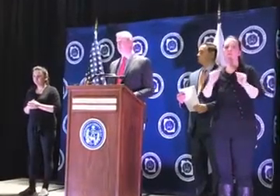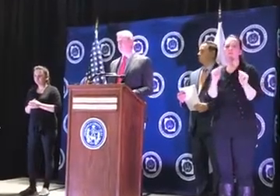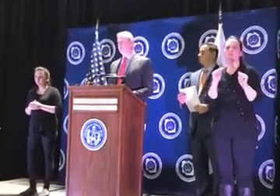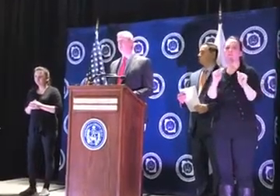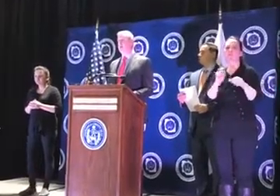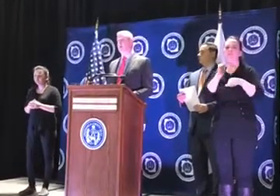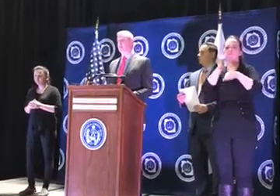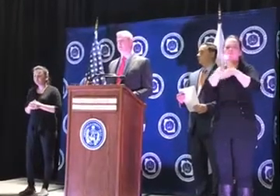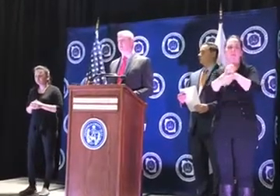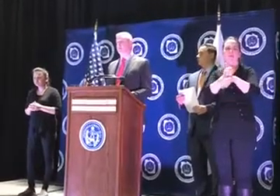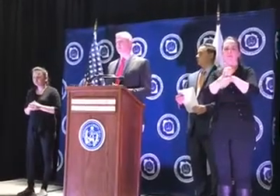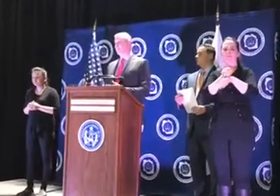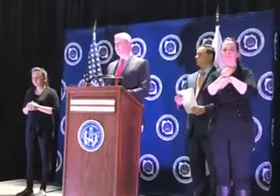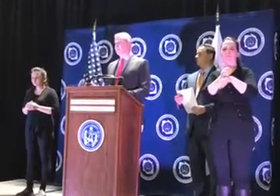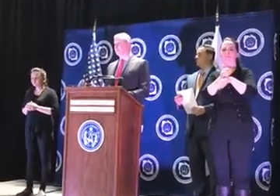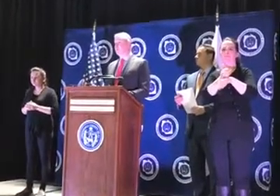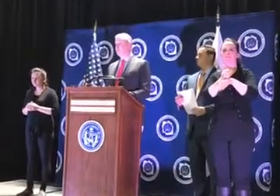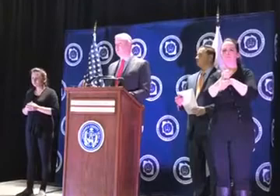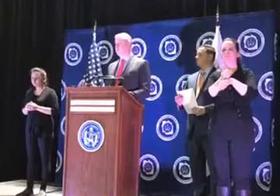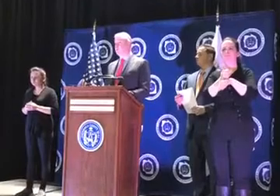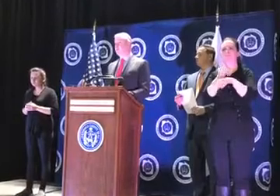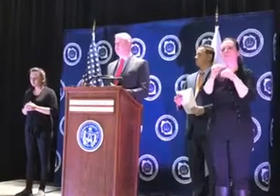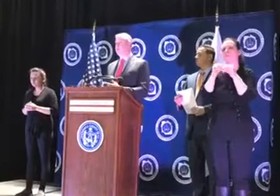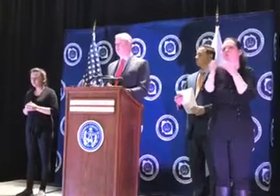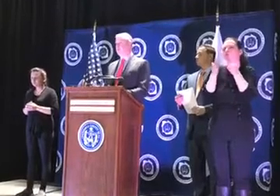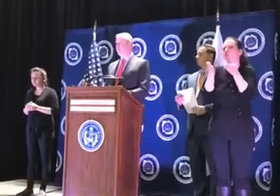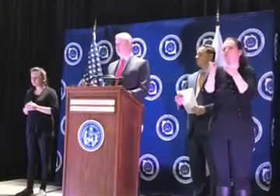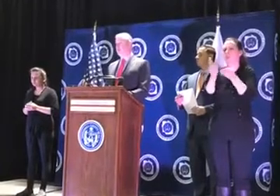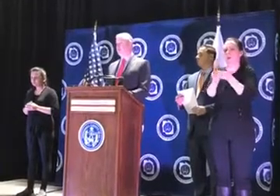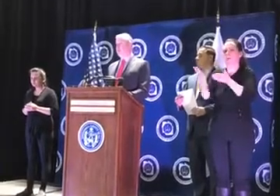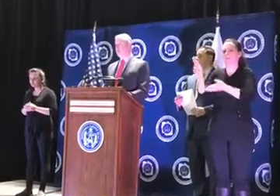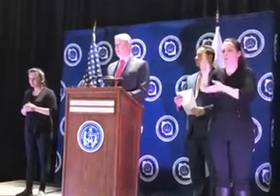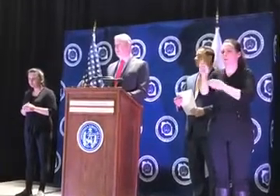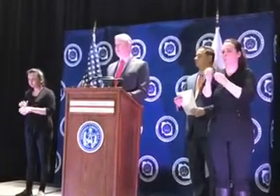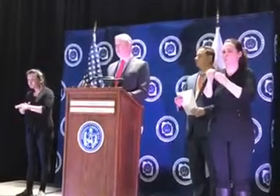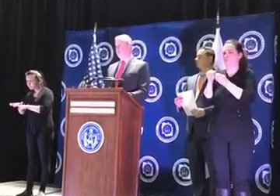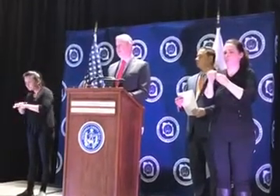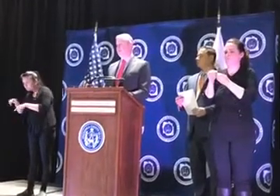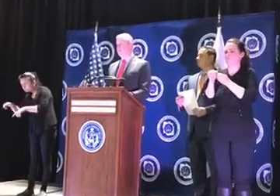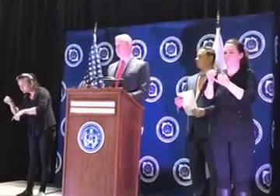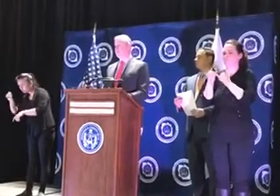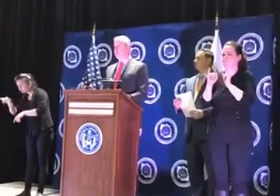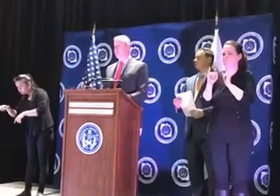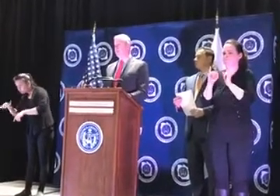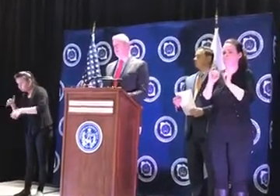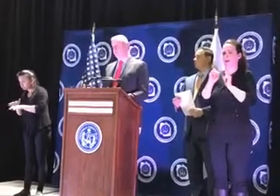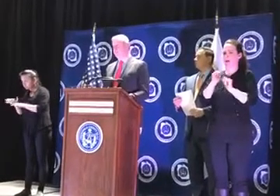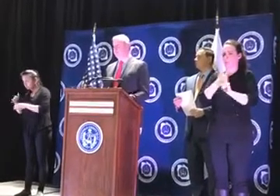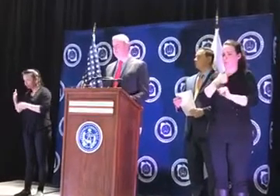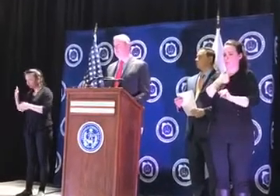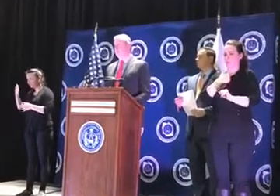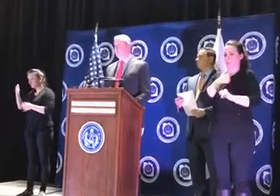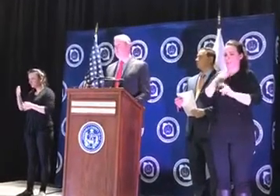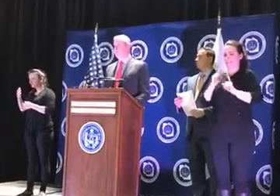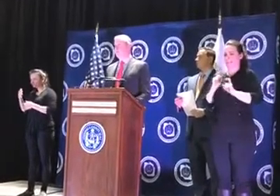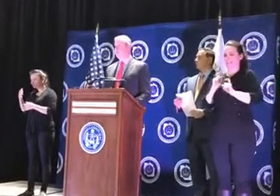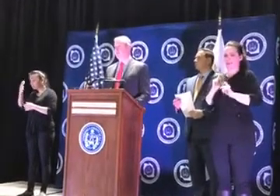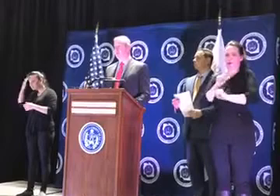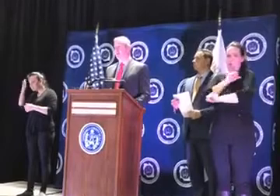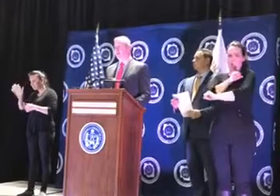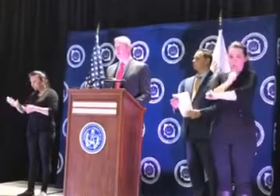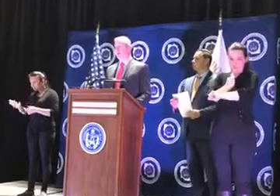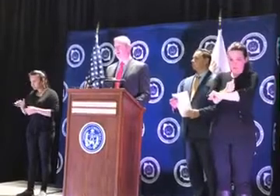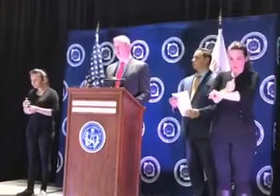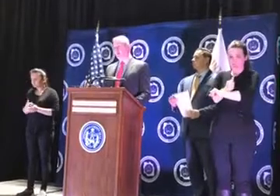for this. It's just a matter of us getting the materials we need, getting the panels that we need to get authorized to do the testing, and then to do the